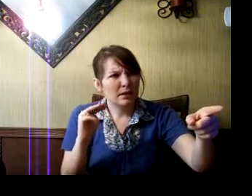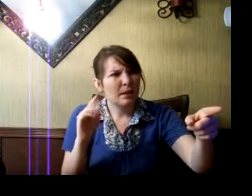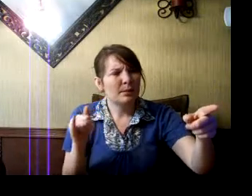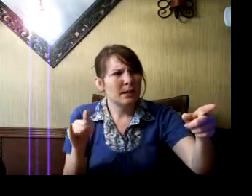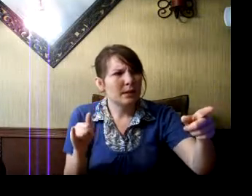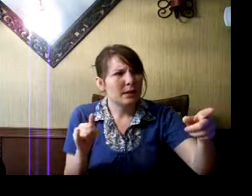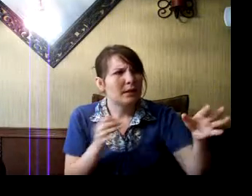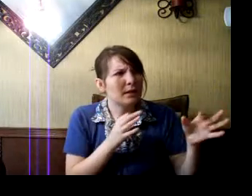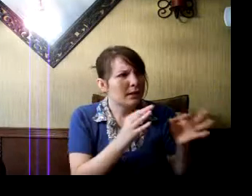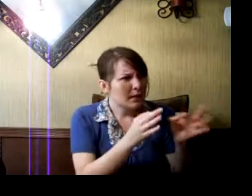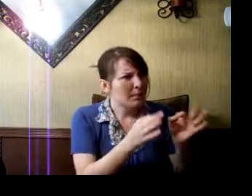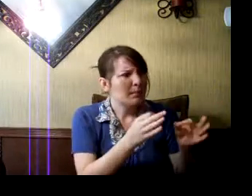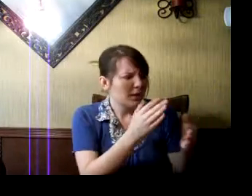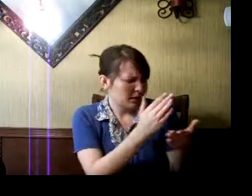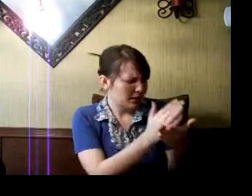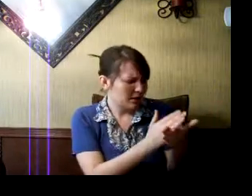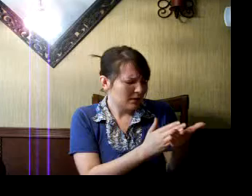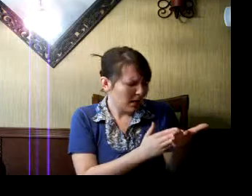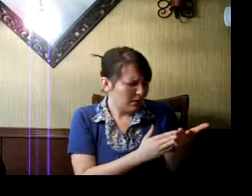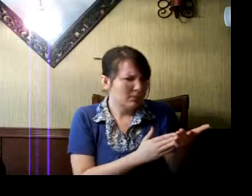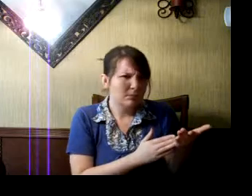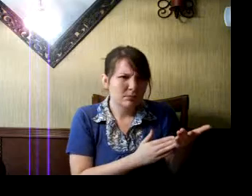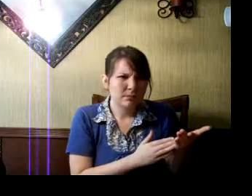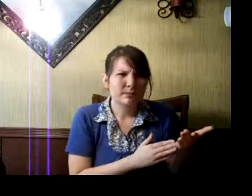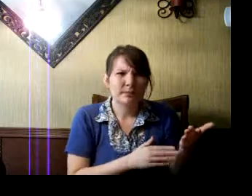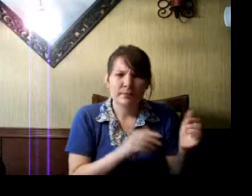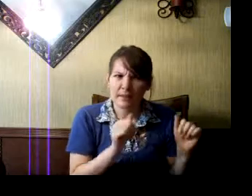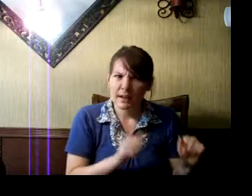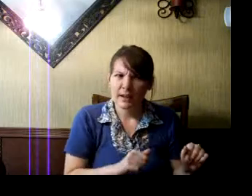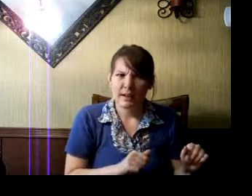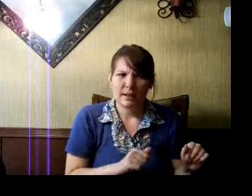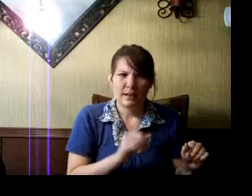identify, share with you some of the steps, but there is a perceived